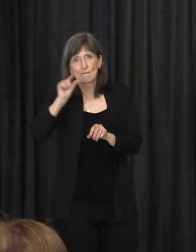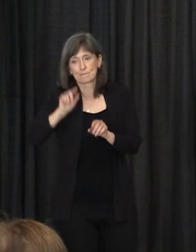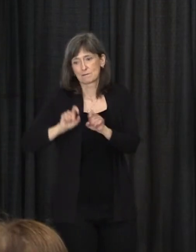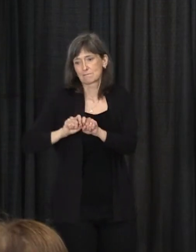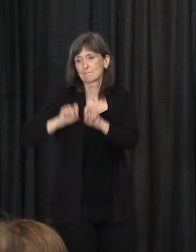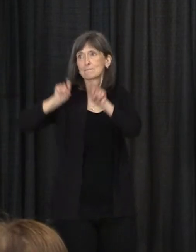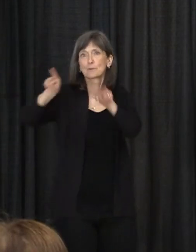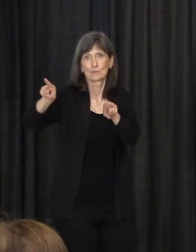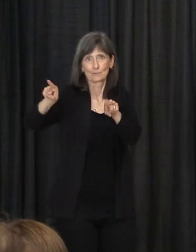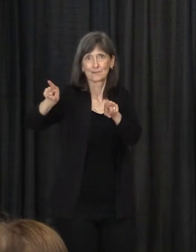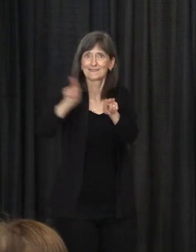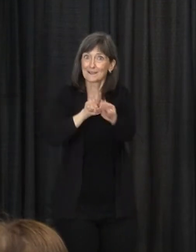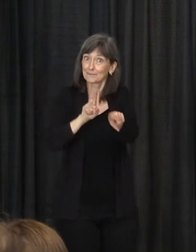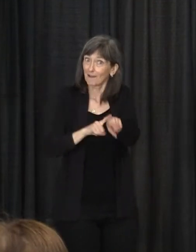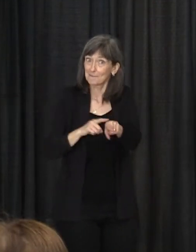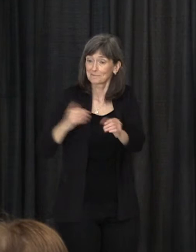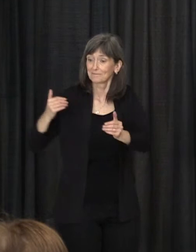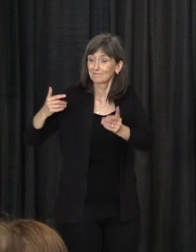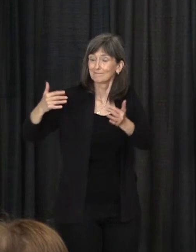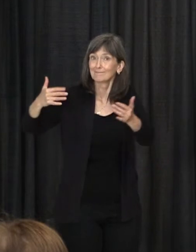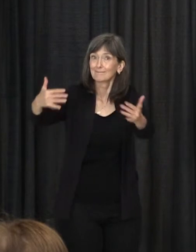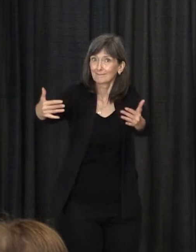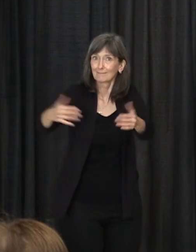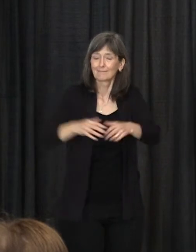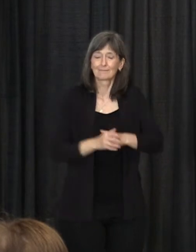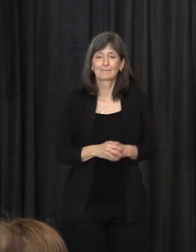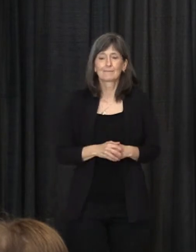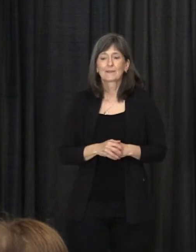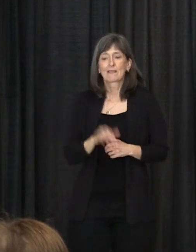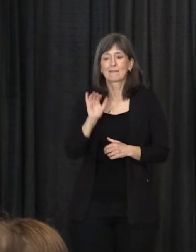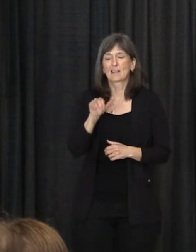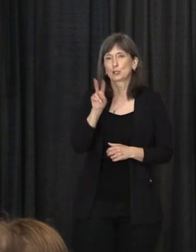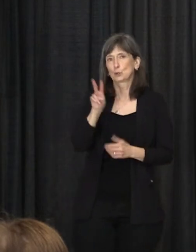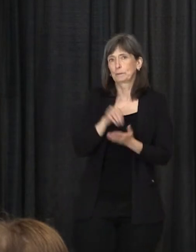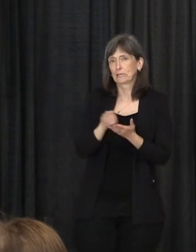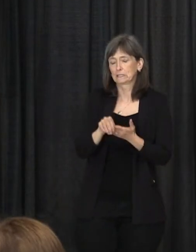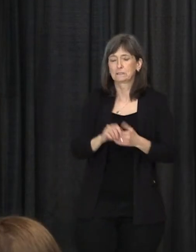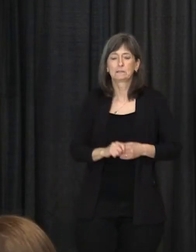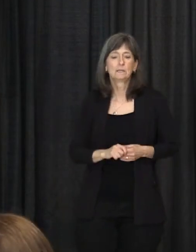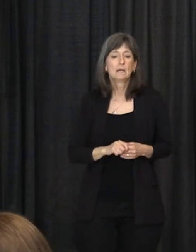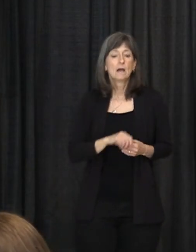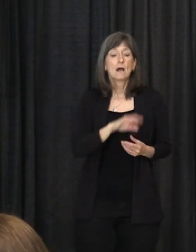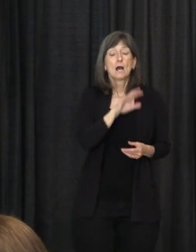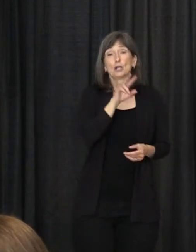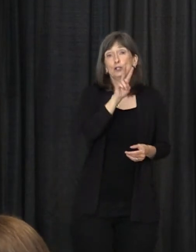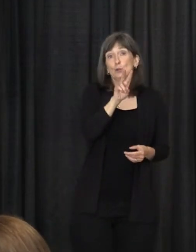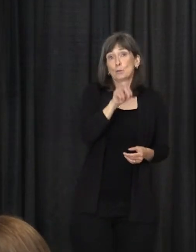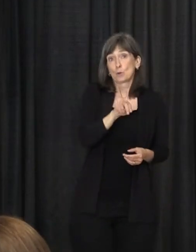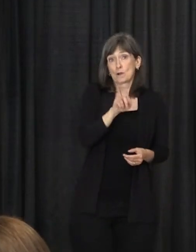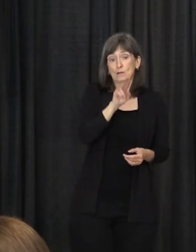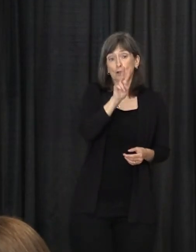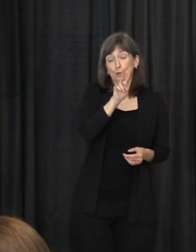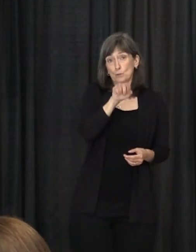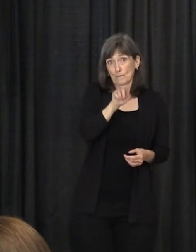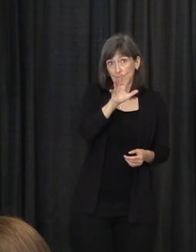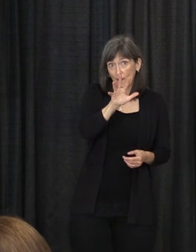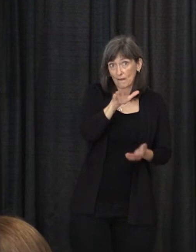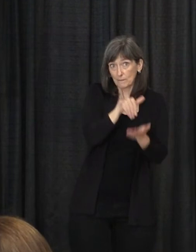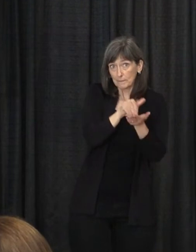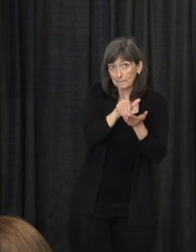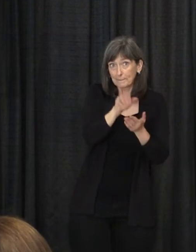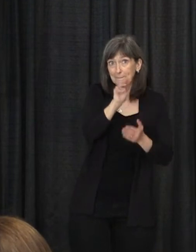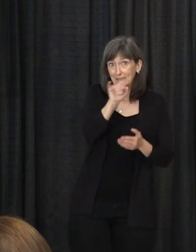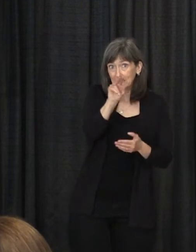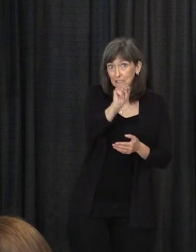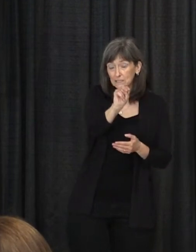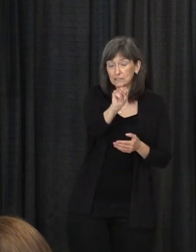there. We are going to spend a total of $2.5 million annually